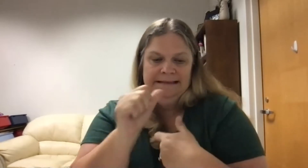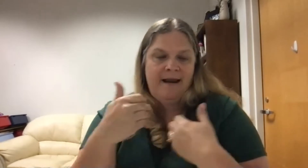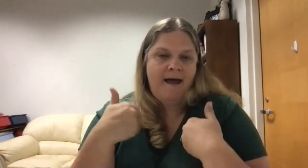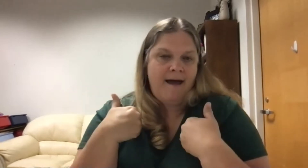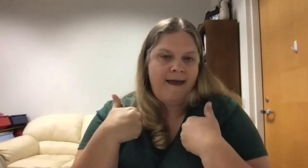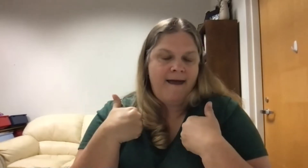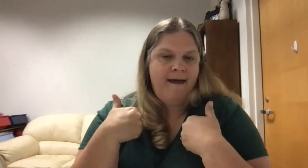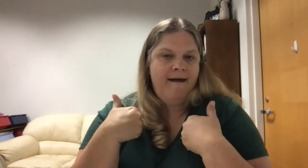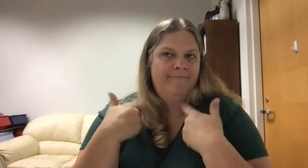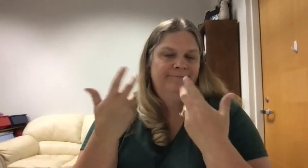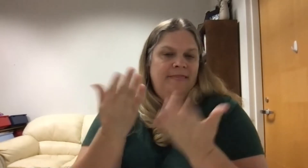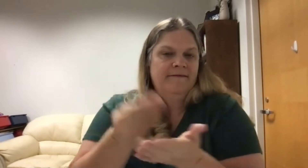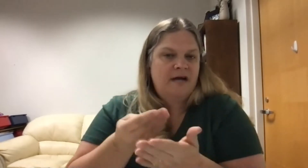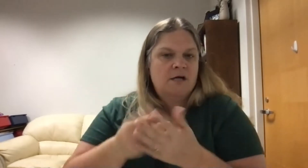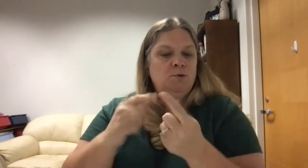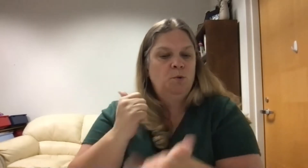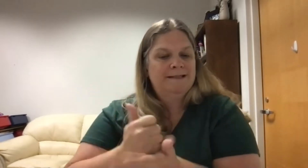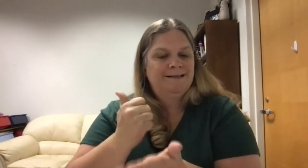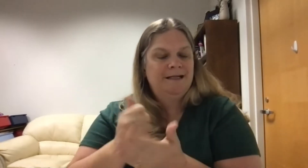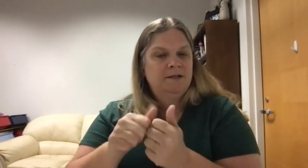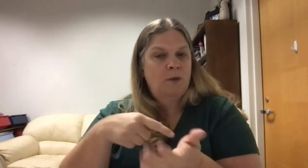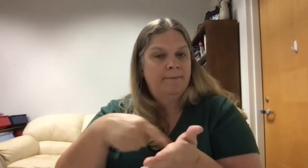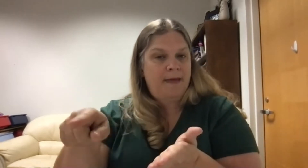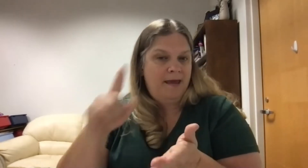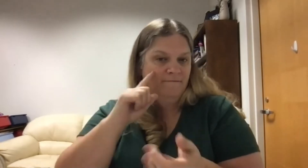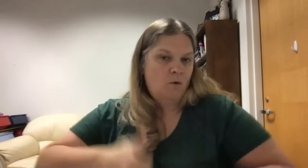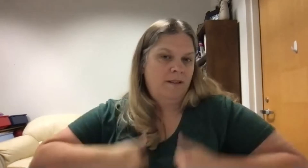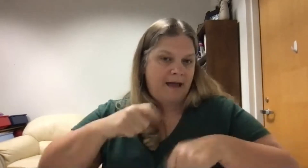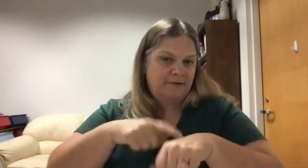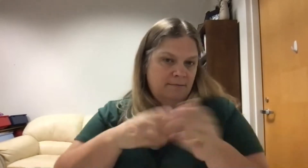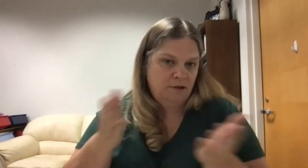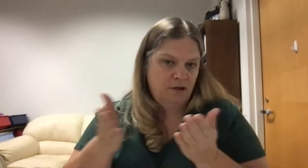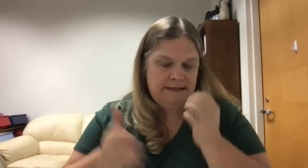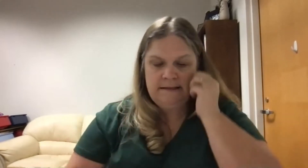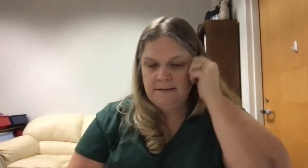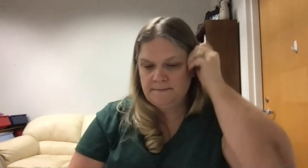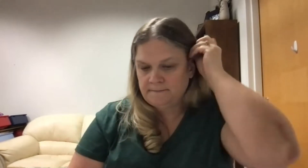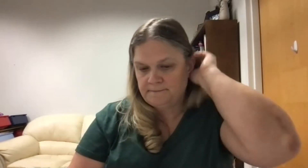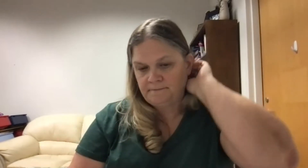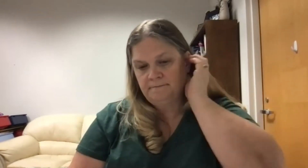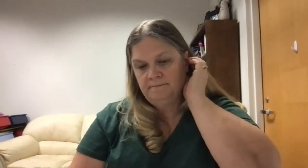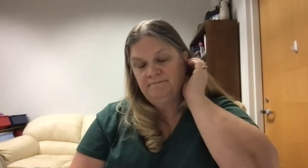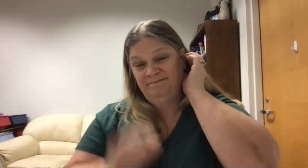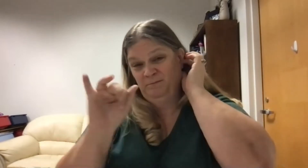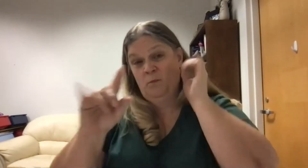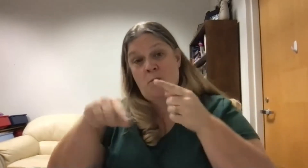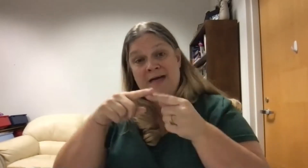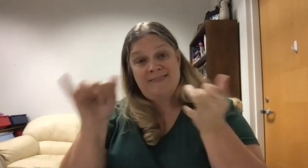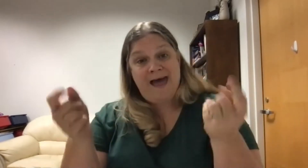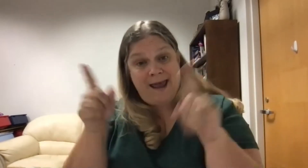Texas, of course, didn't have the funds to assist with paying for a lifetime of